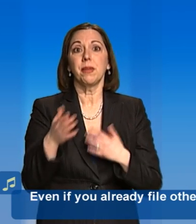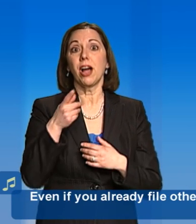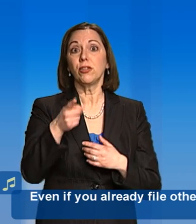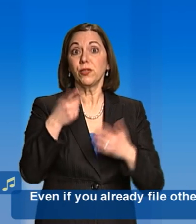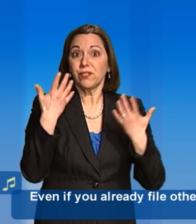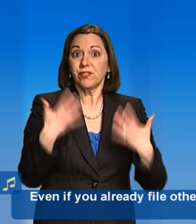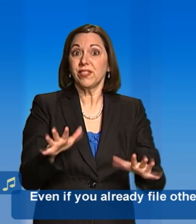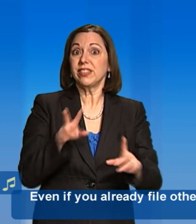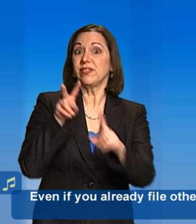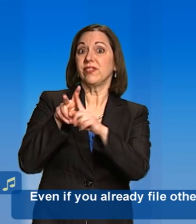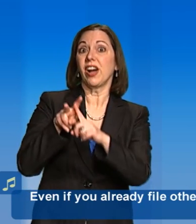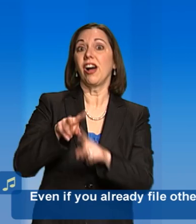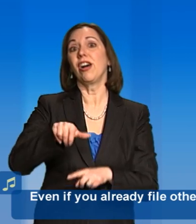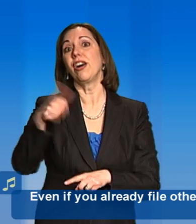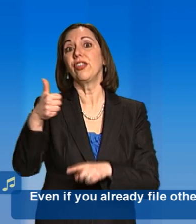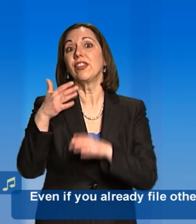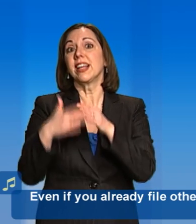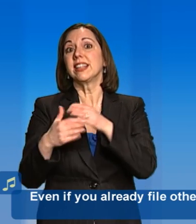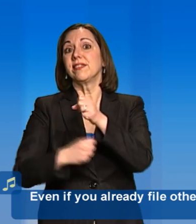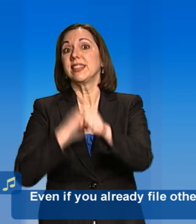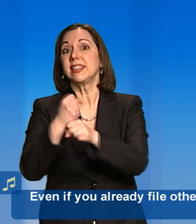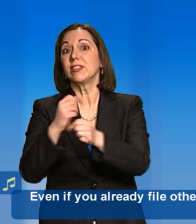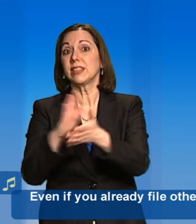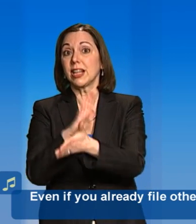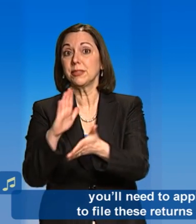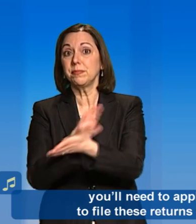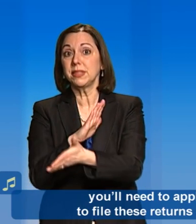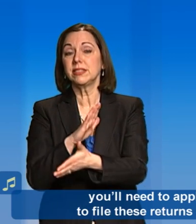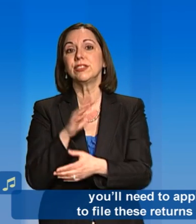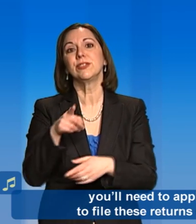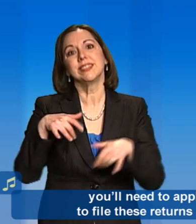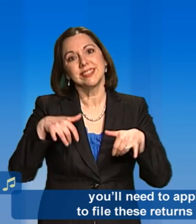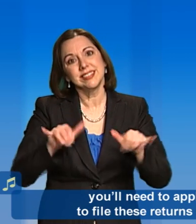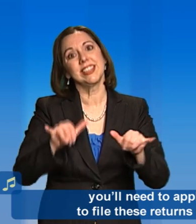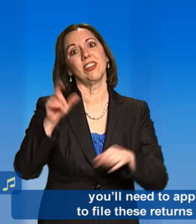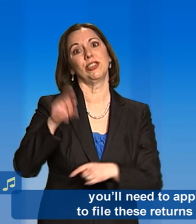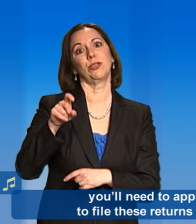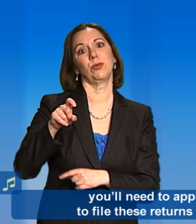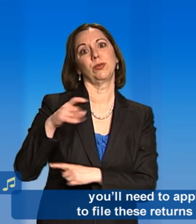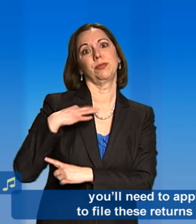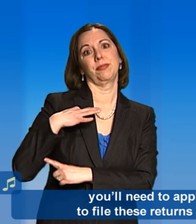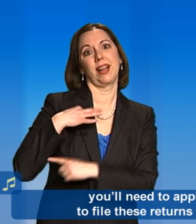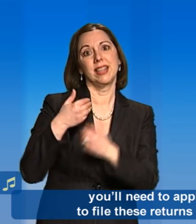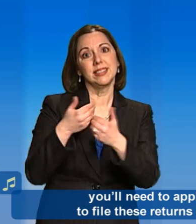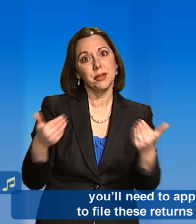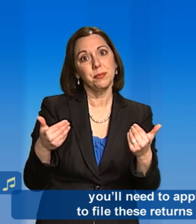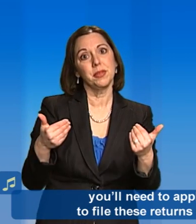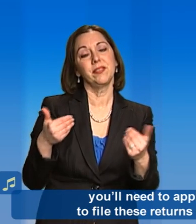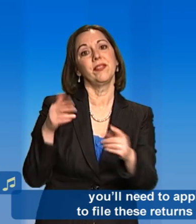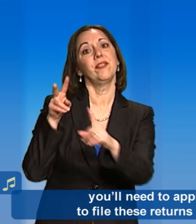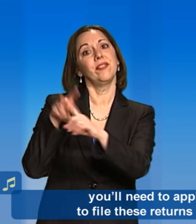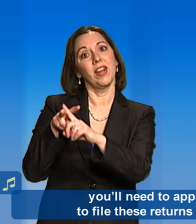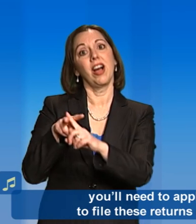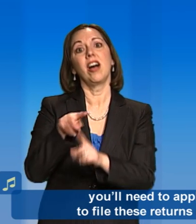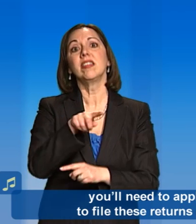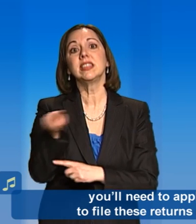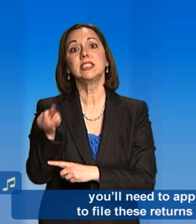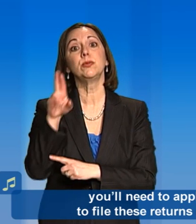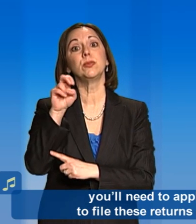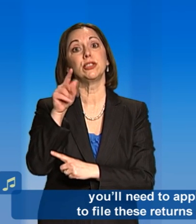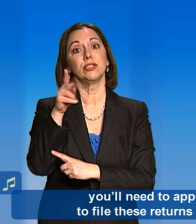Even if you already file other year-end documents, you'll need to apply separately to file these returns